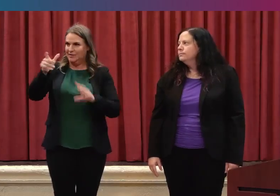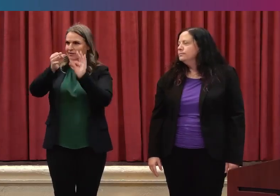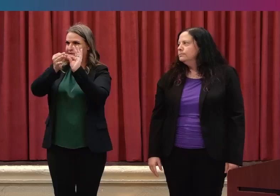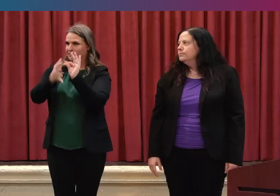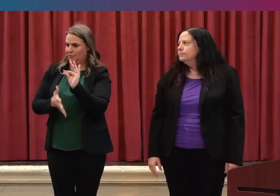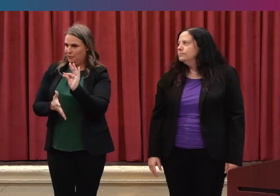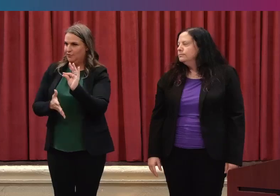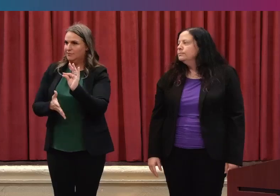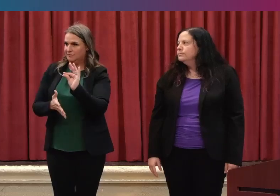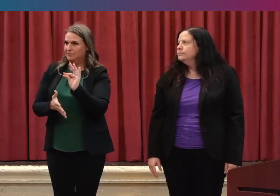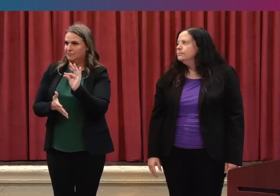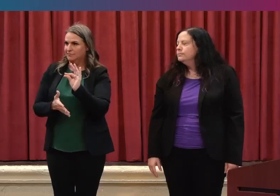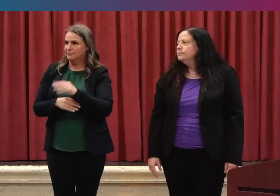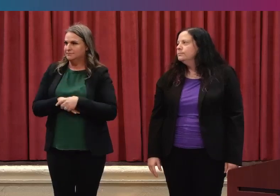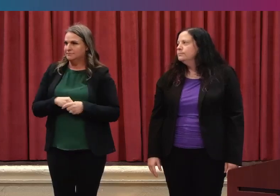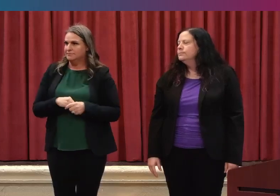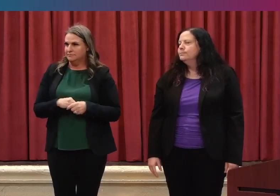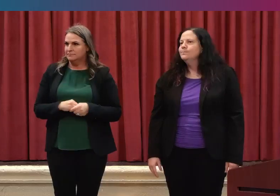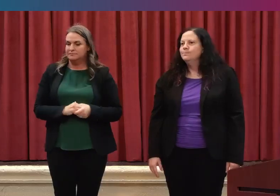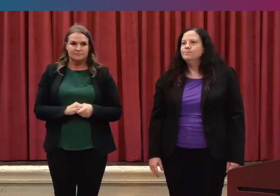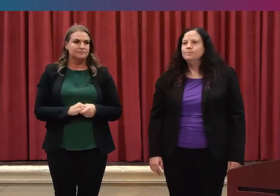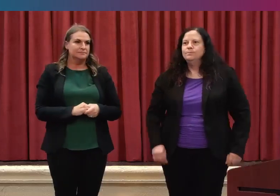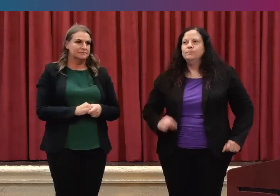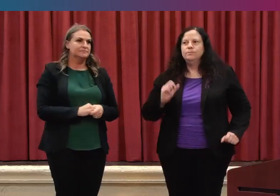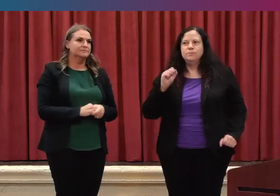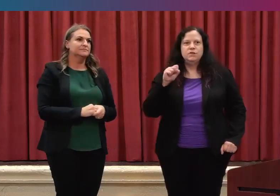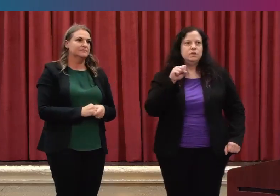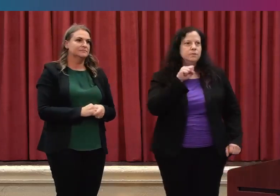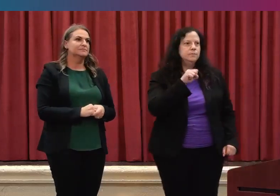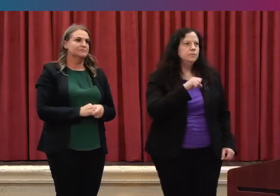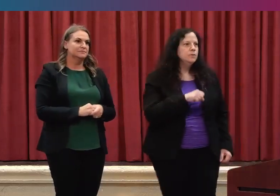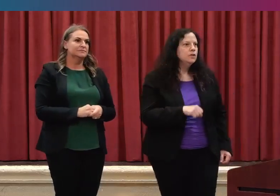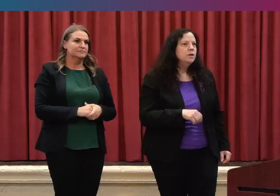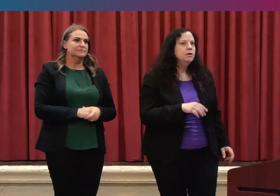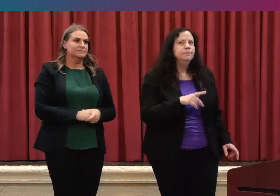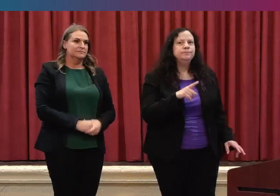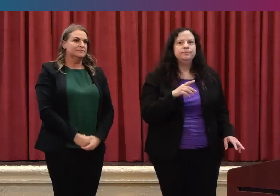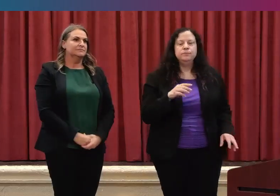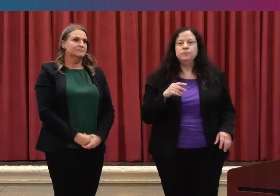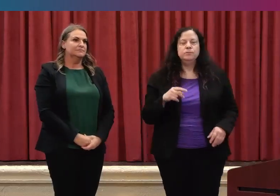interpreter, specifically in that scenario, ask for a certified interpreter. Right,